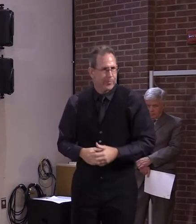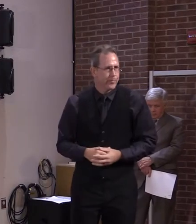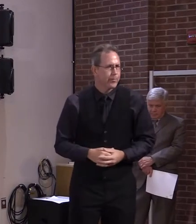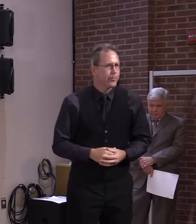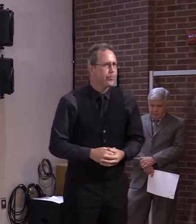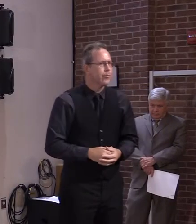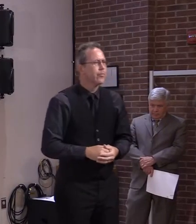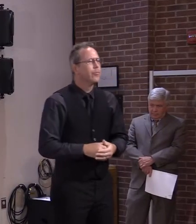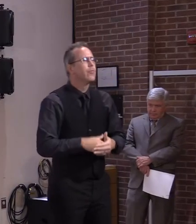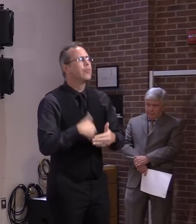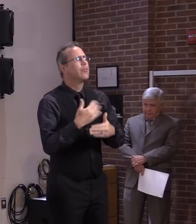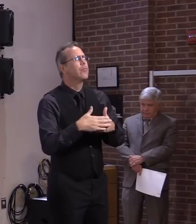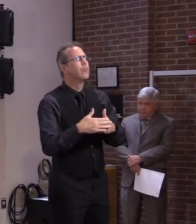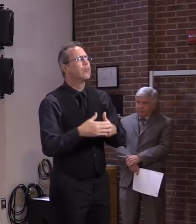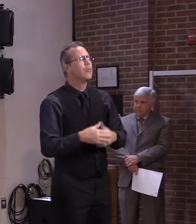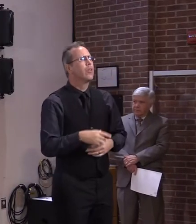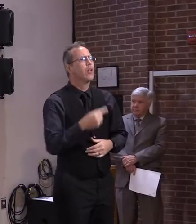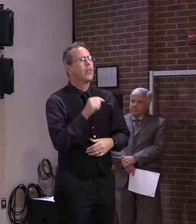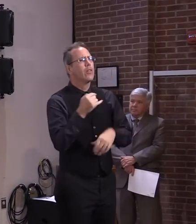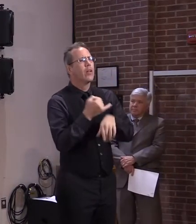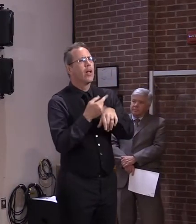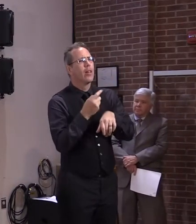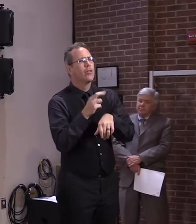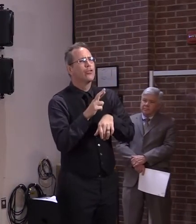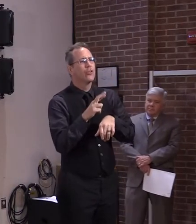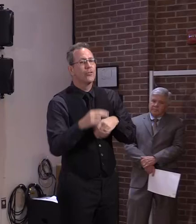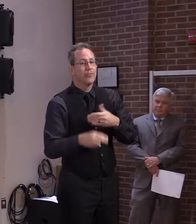Mike Donahue, the Islander.